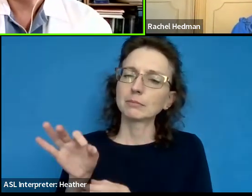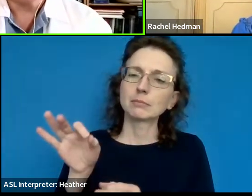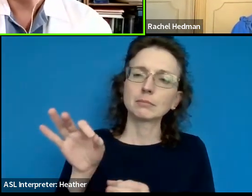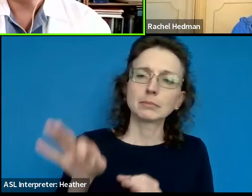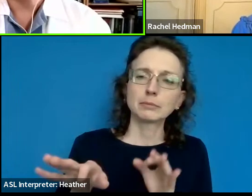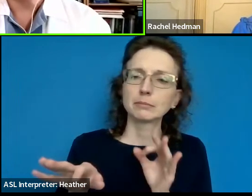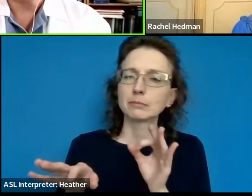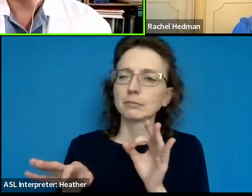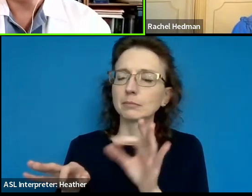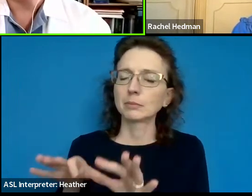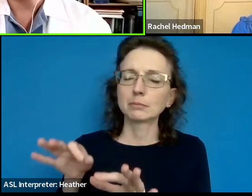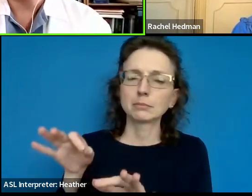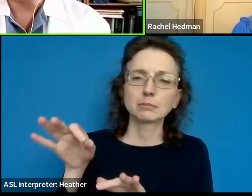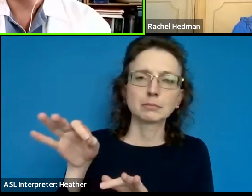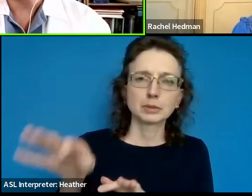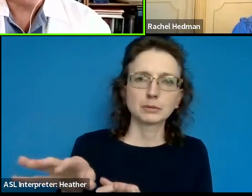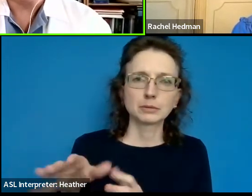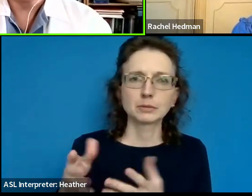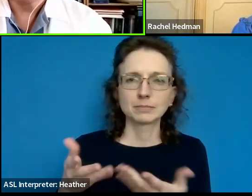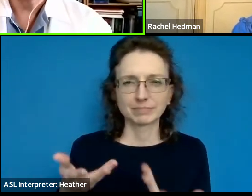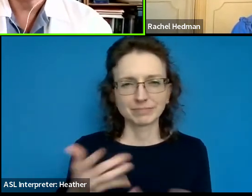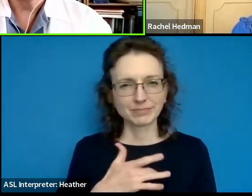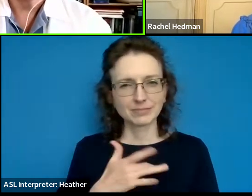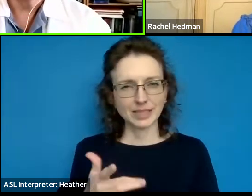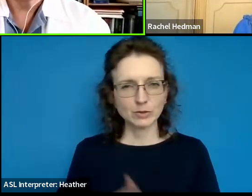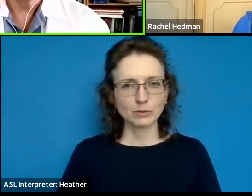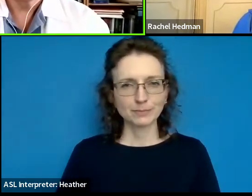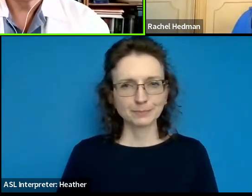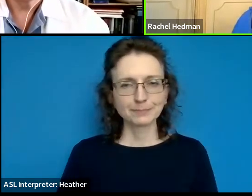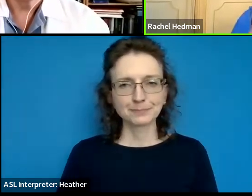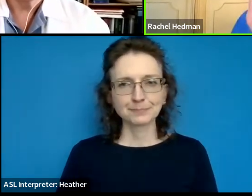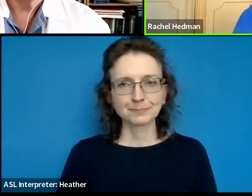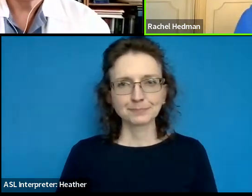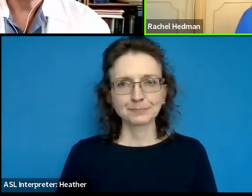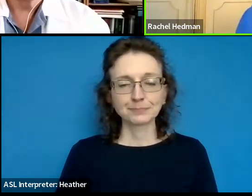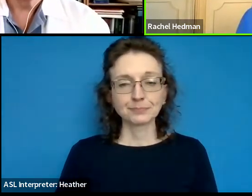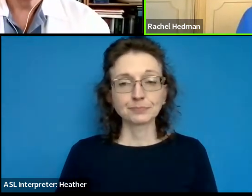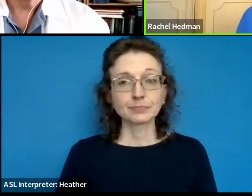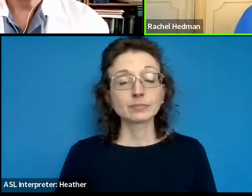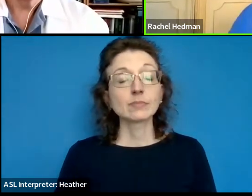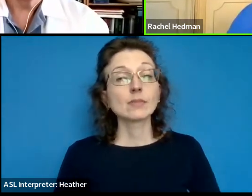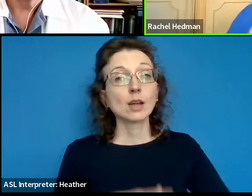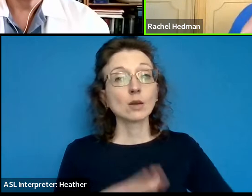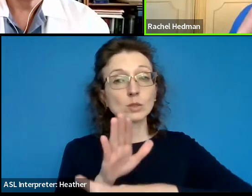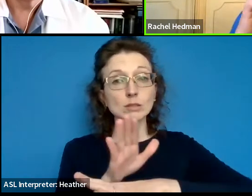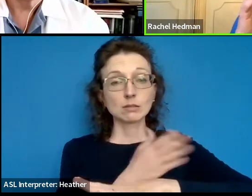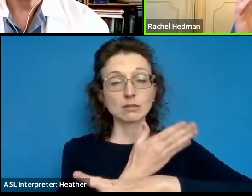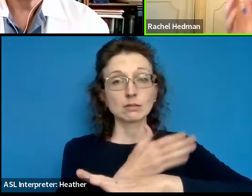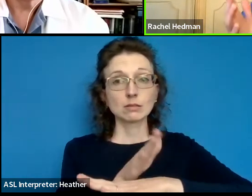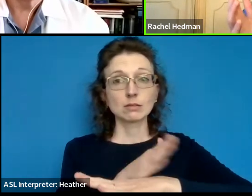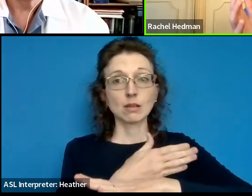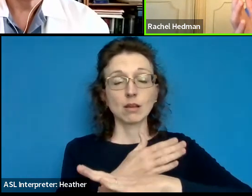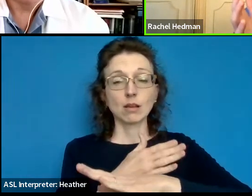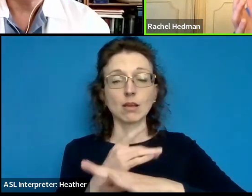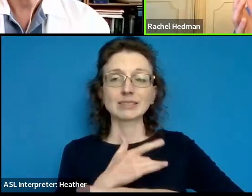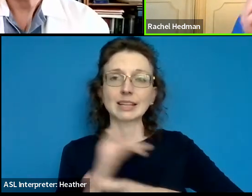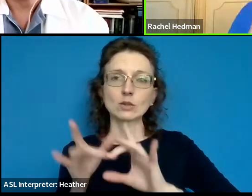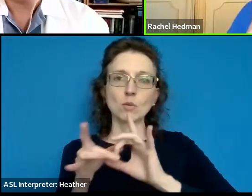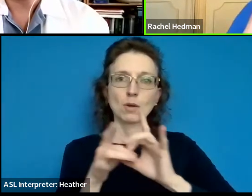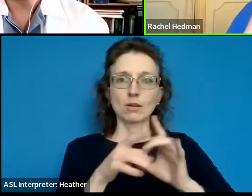music in the songs. Yeah. Well, and song typically connects to